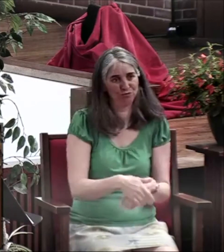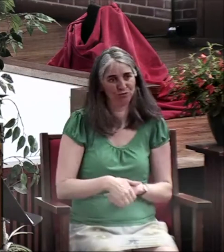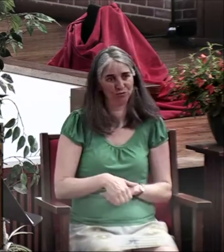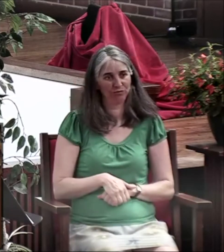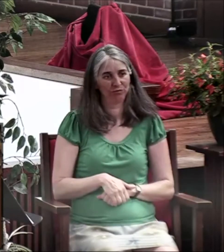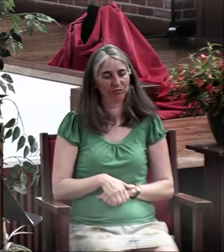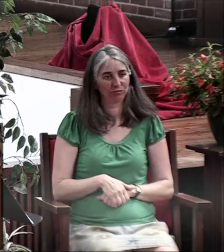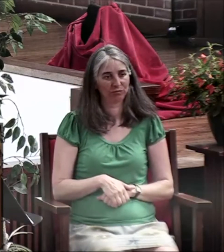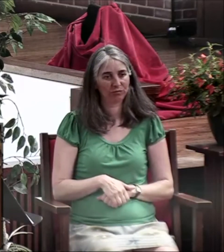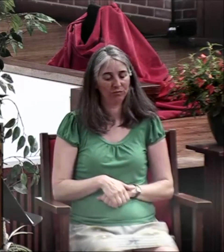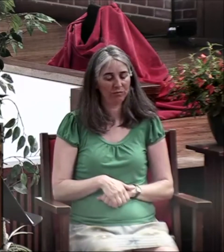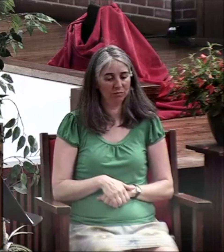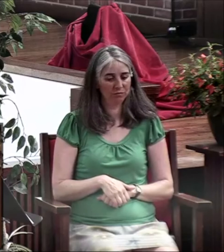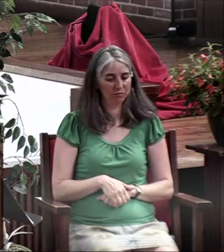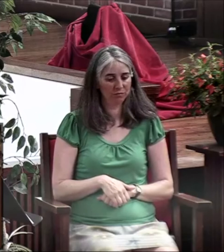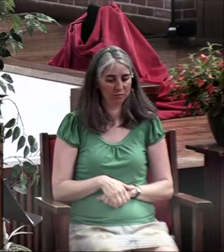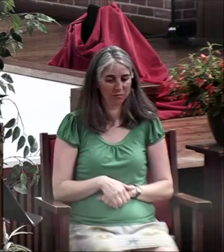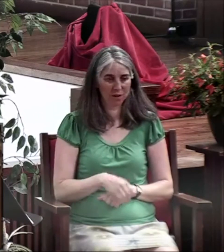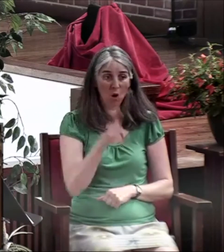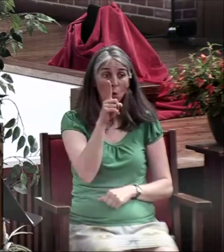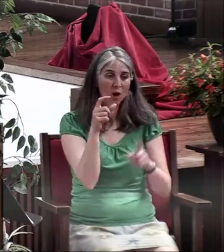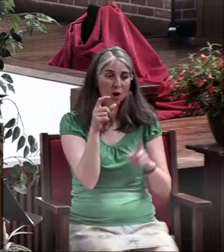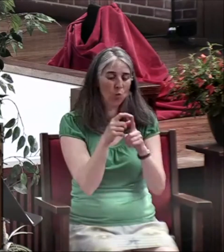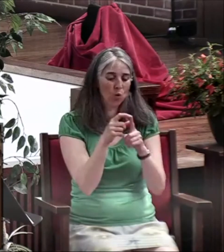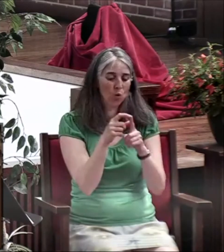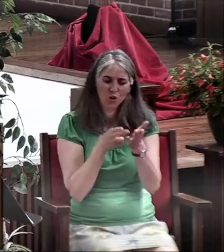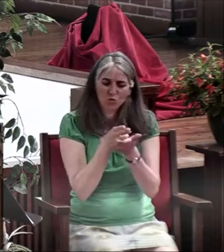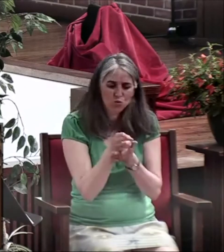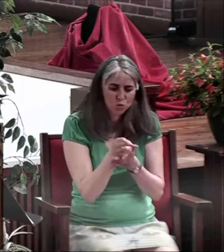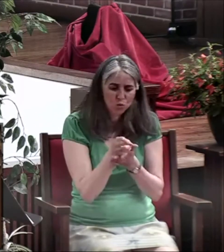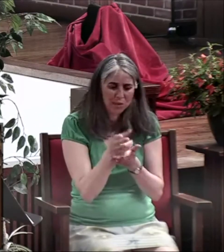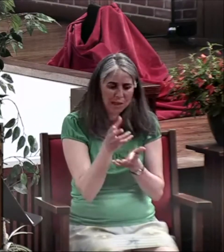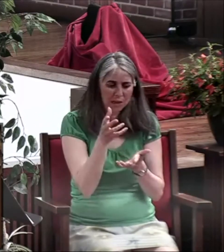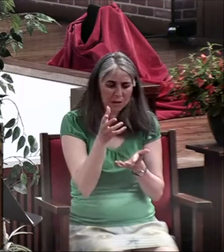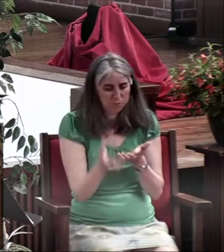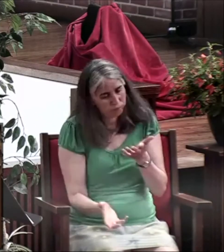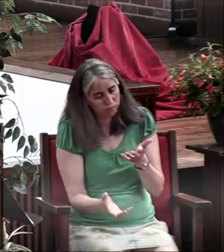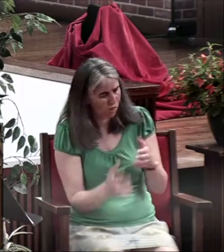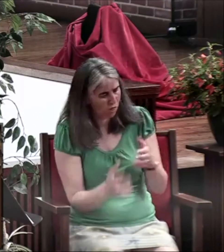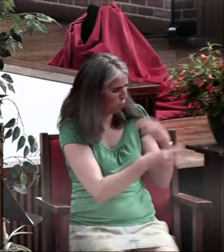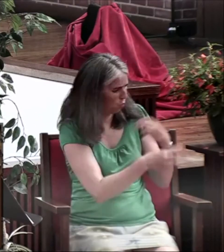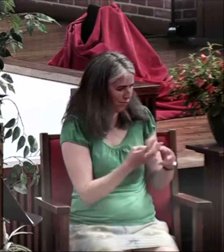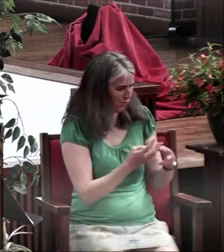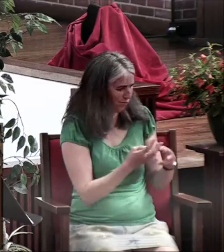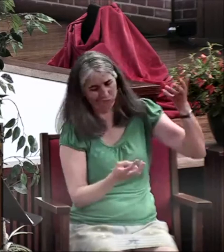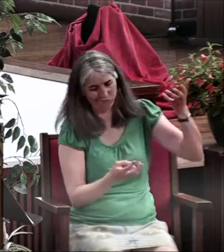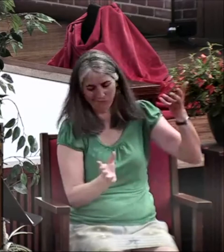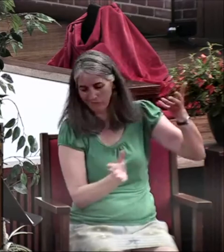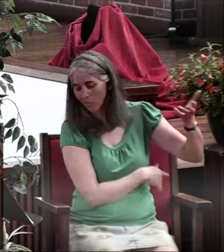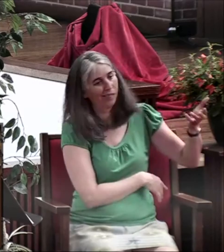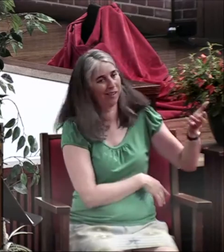And Alexander Solzhenitsyn said, one word of truth outweighs the entire world. Now let's face it,